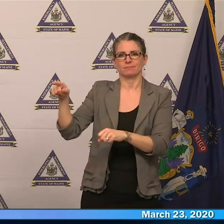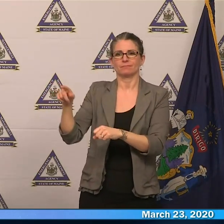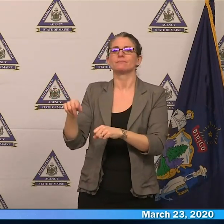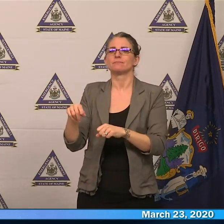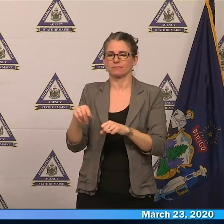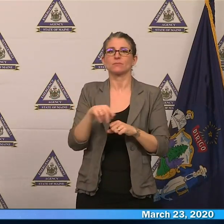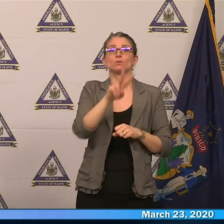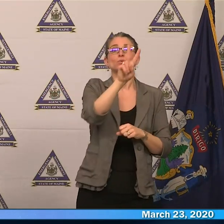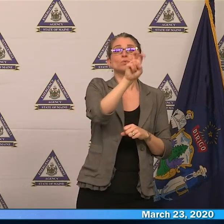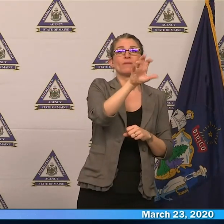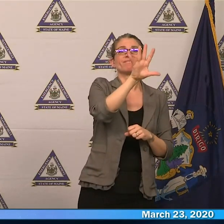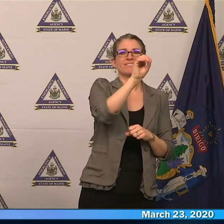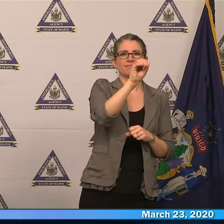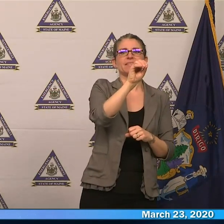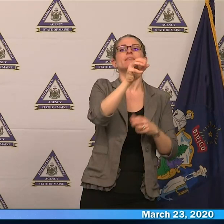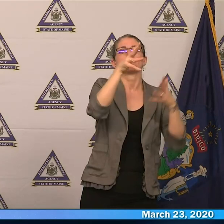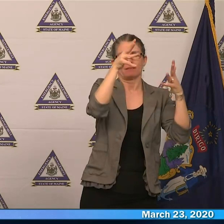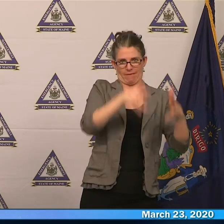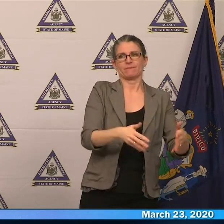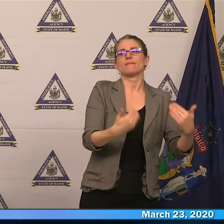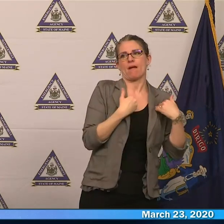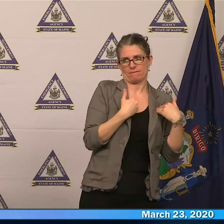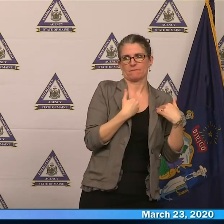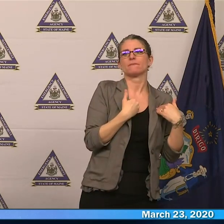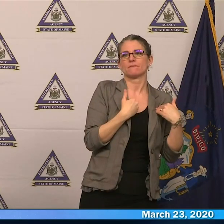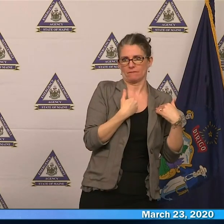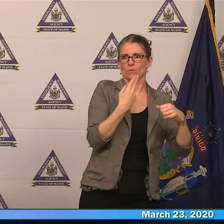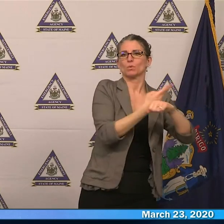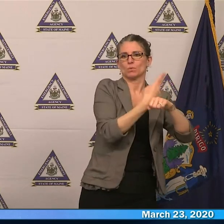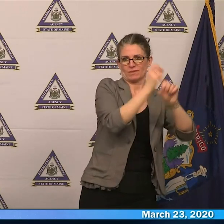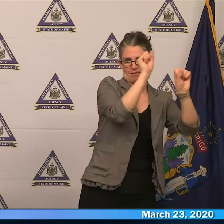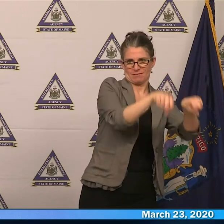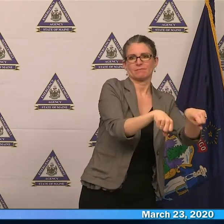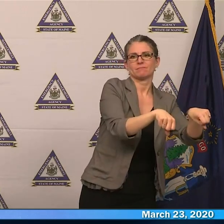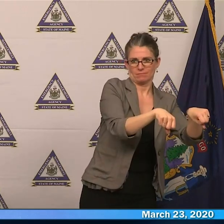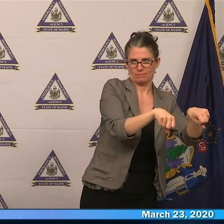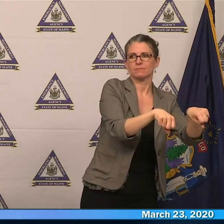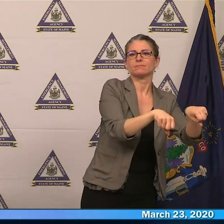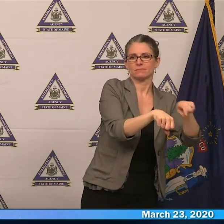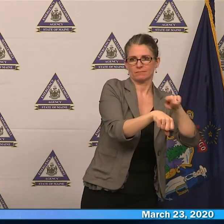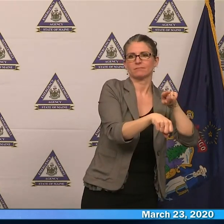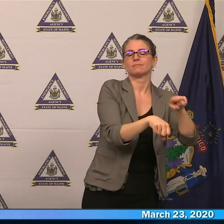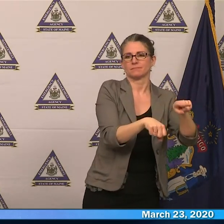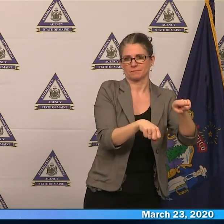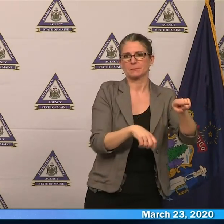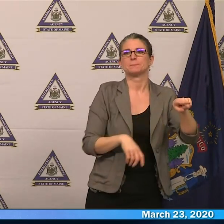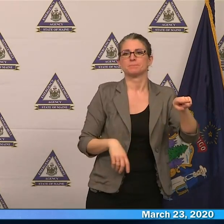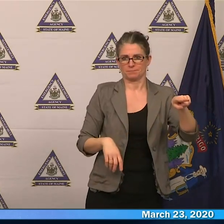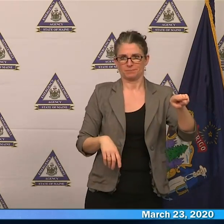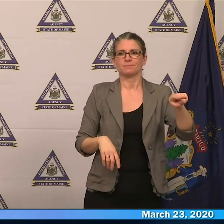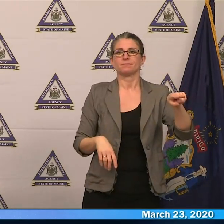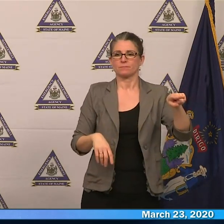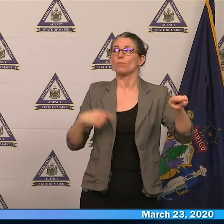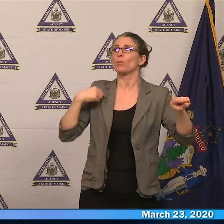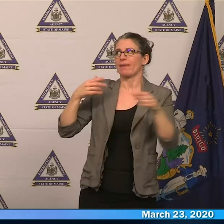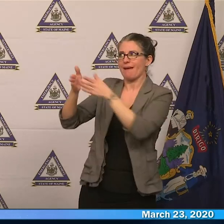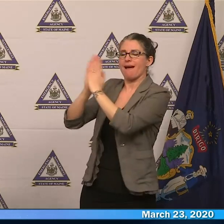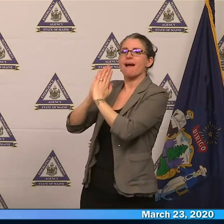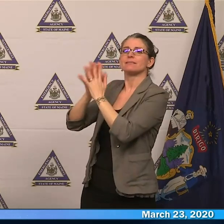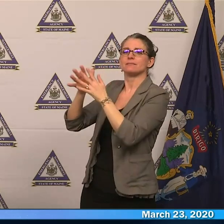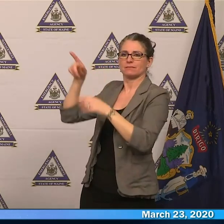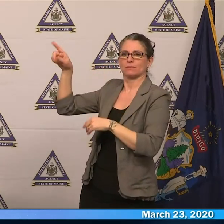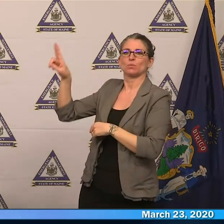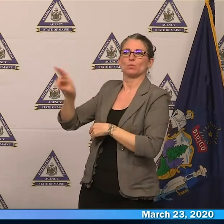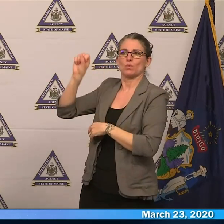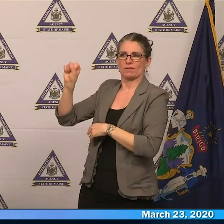to the U.S. government for 300 additional ventilators. That's not a purchase. That would be, again, a distribution from the